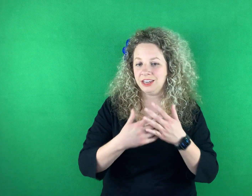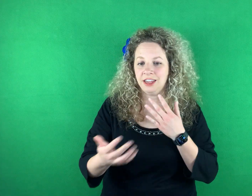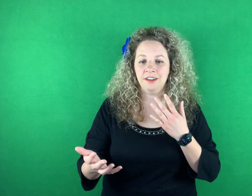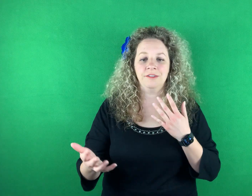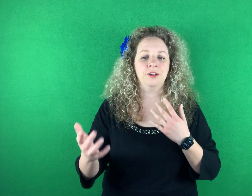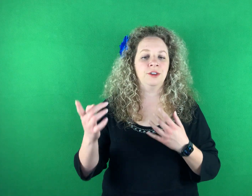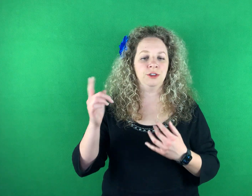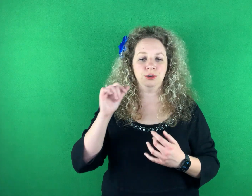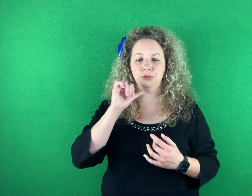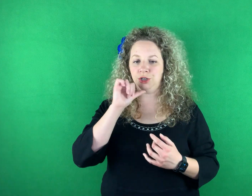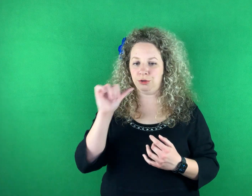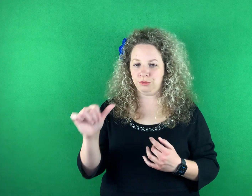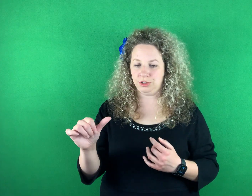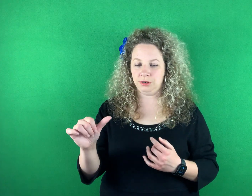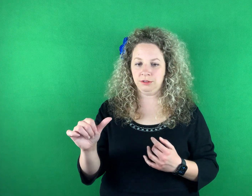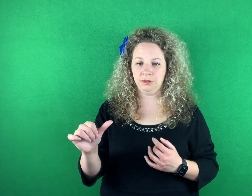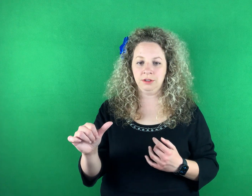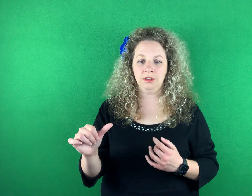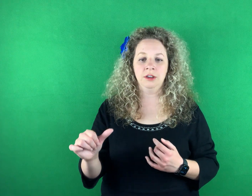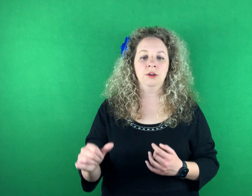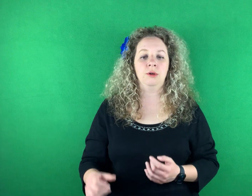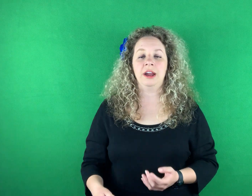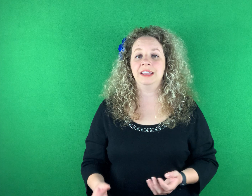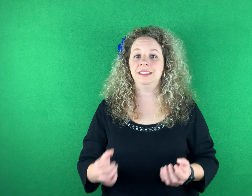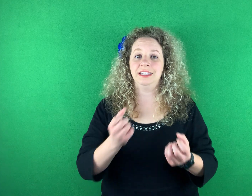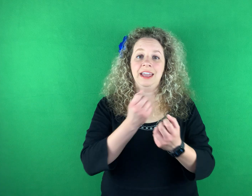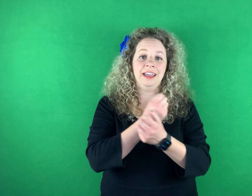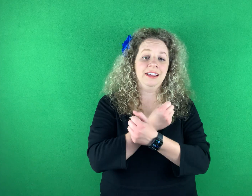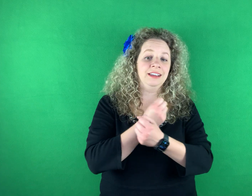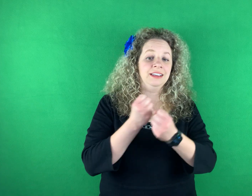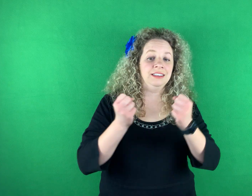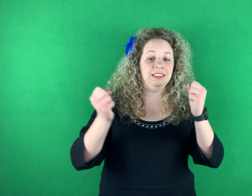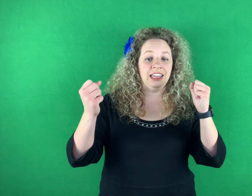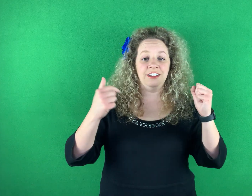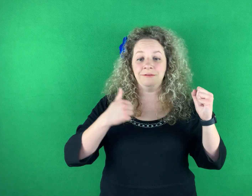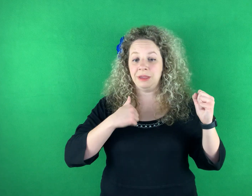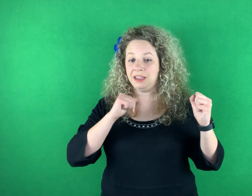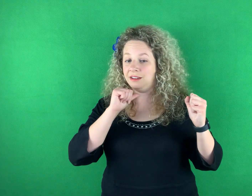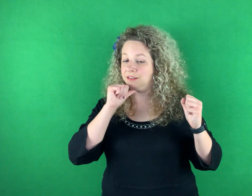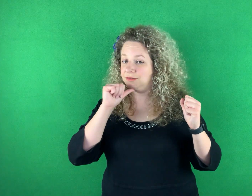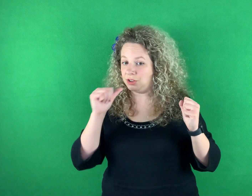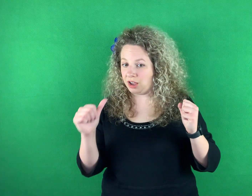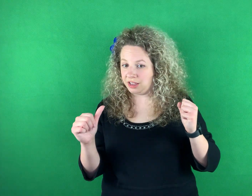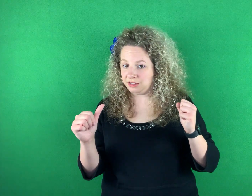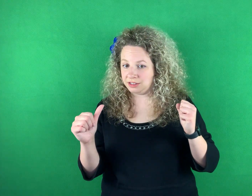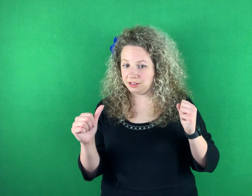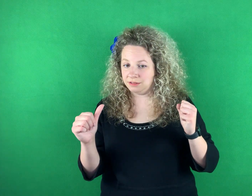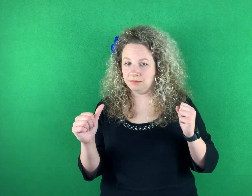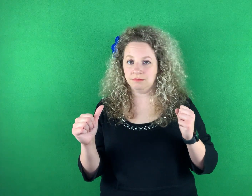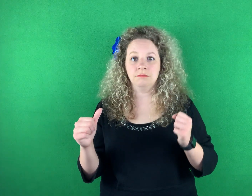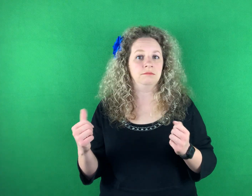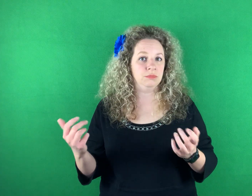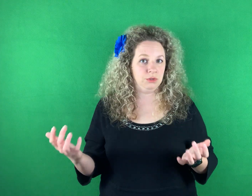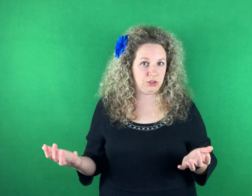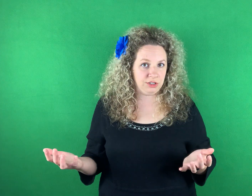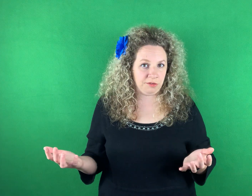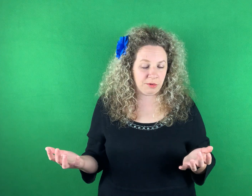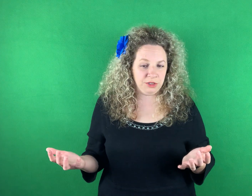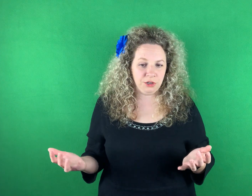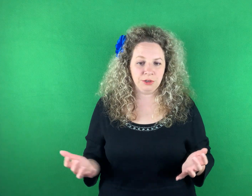if you don't, or I could say, save me not. There's different ways you could do